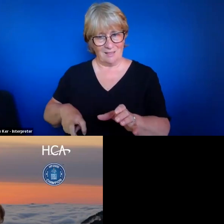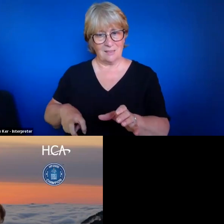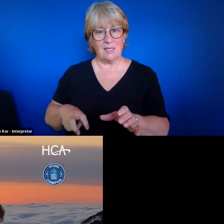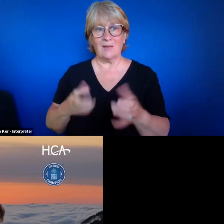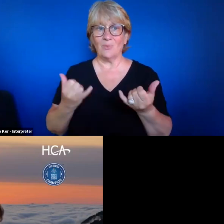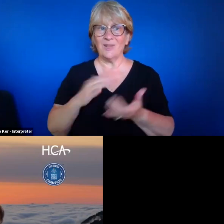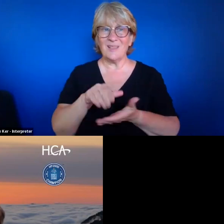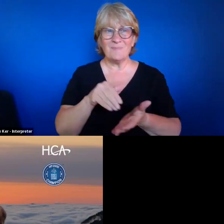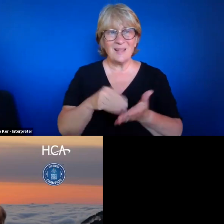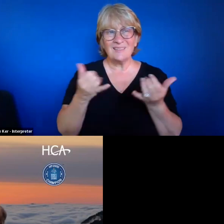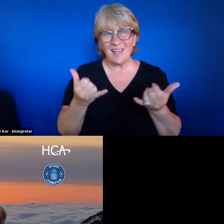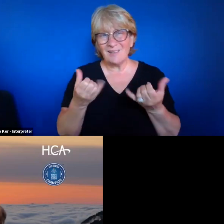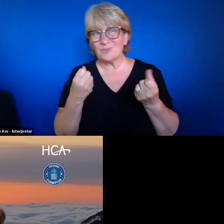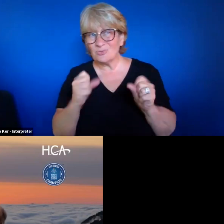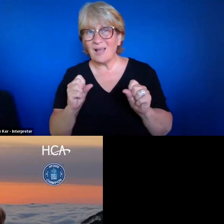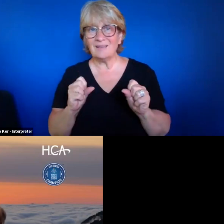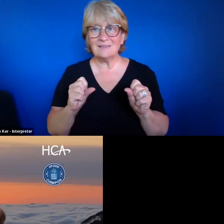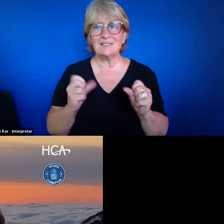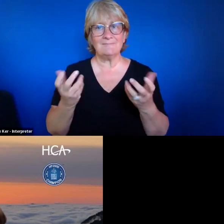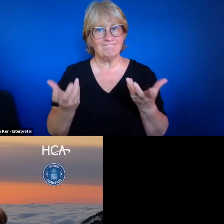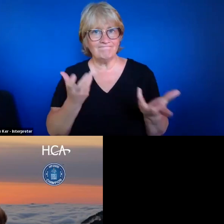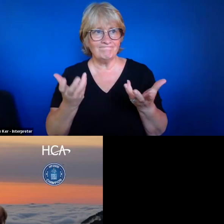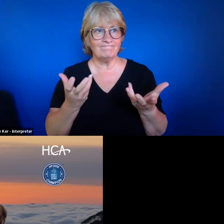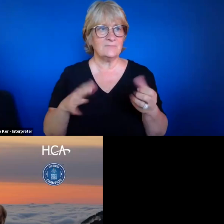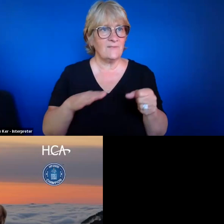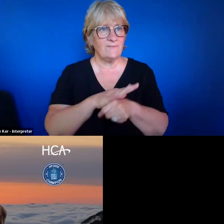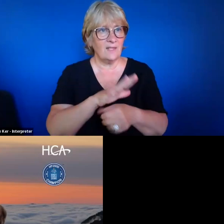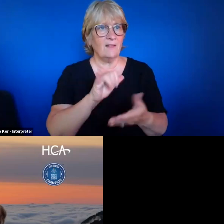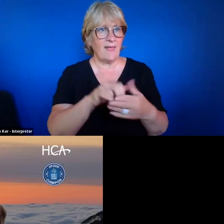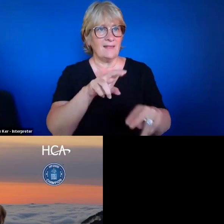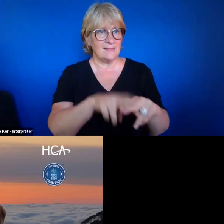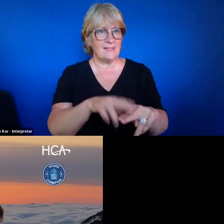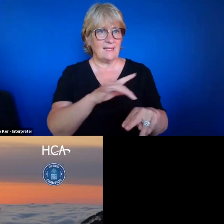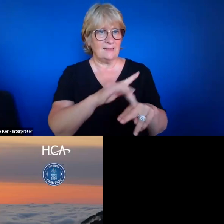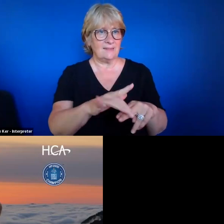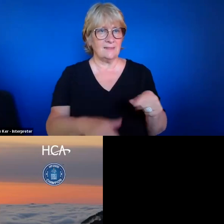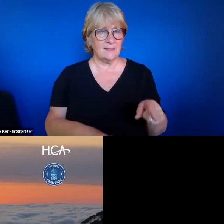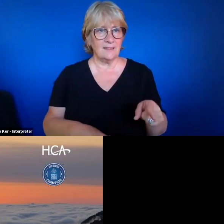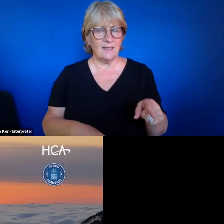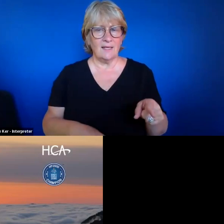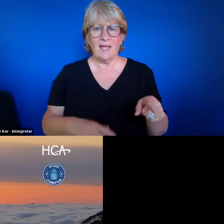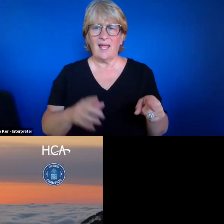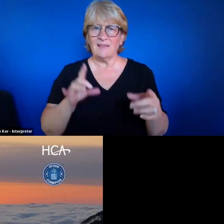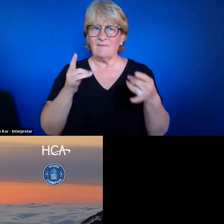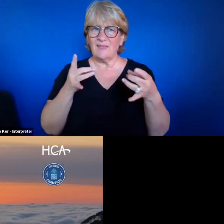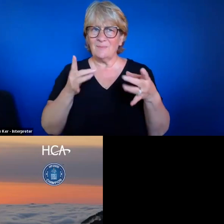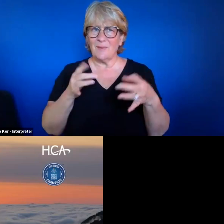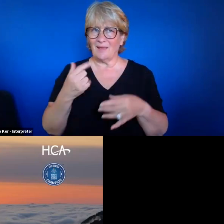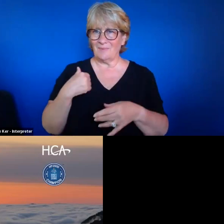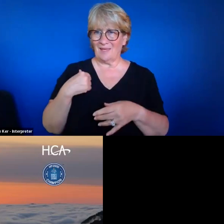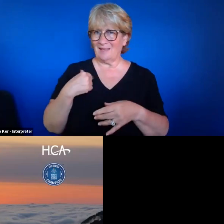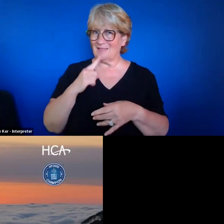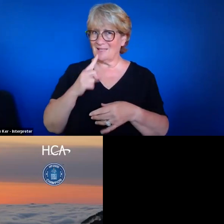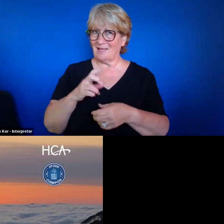the middle right now of still trying to fill that seat. And the feedback is I'm getting it's a